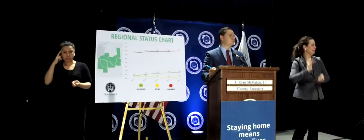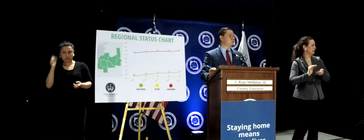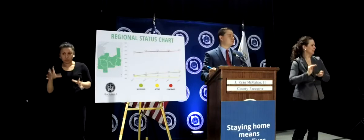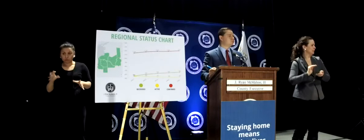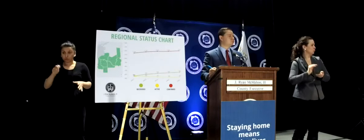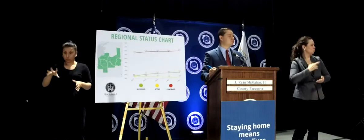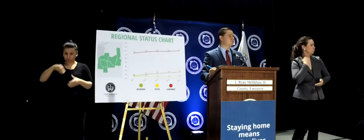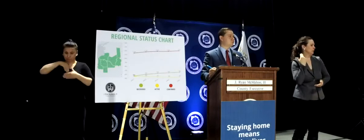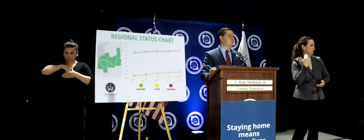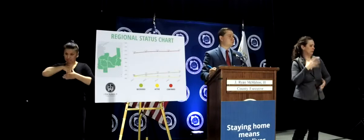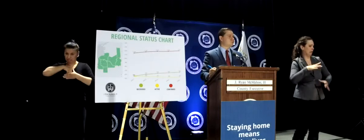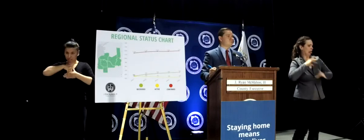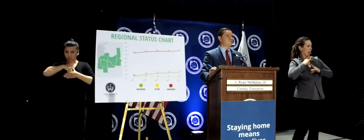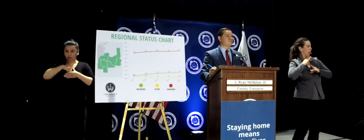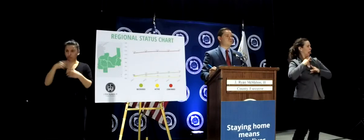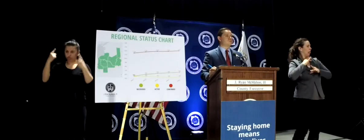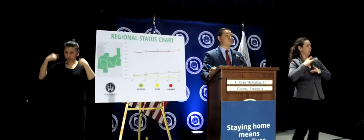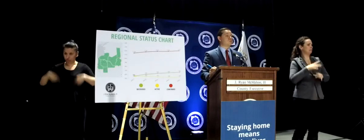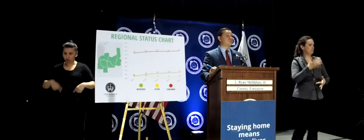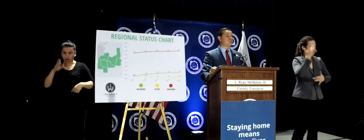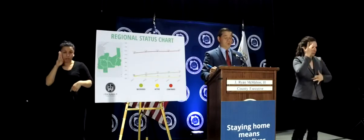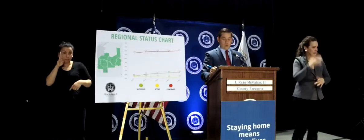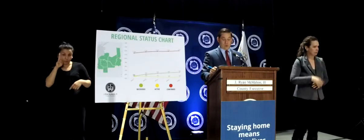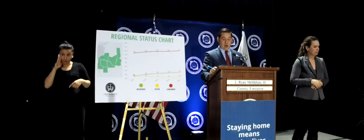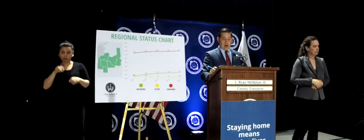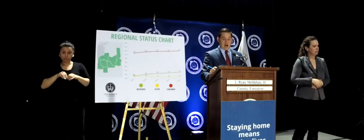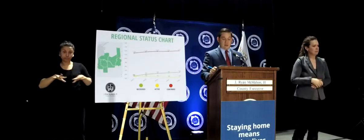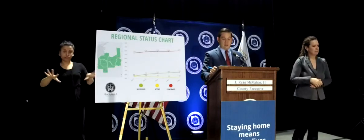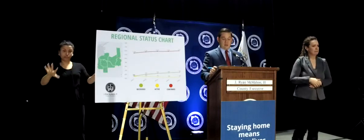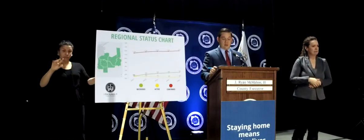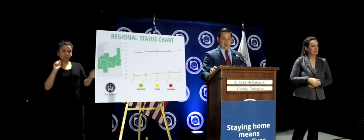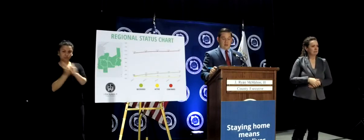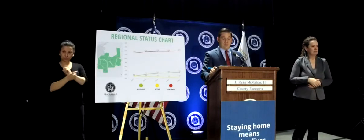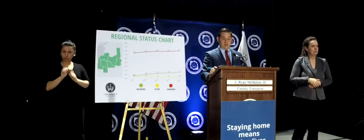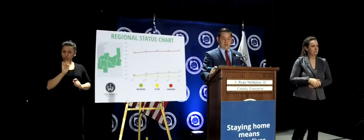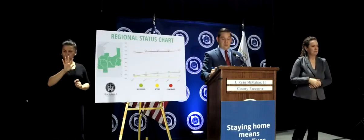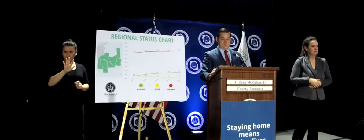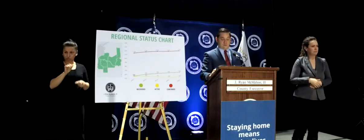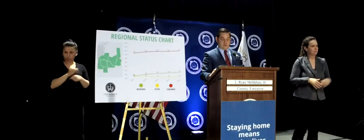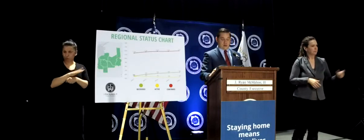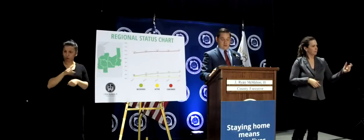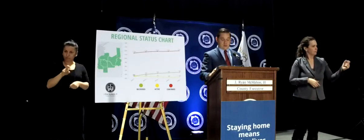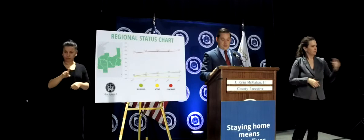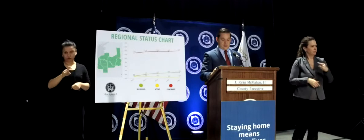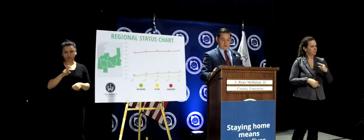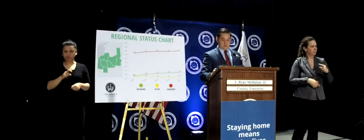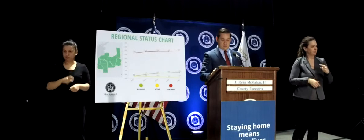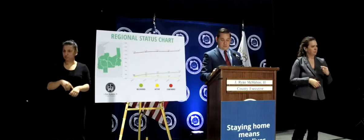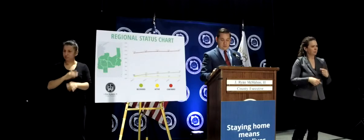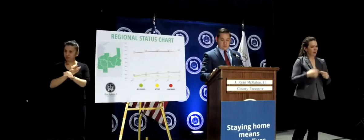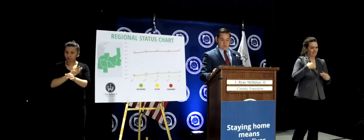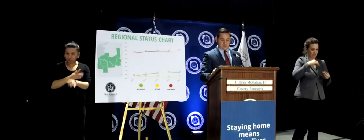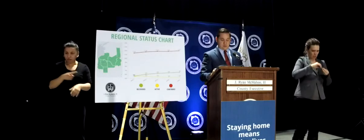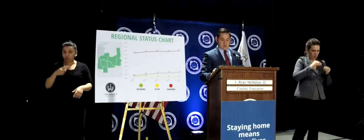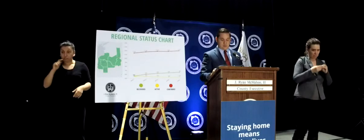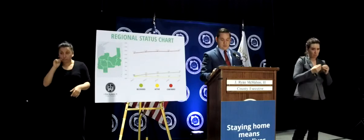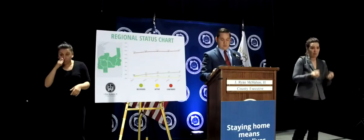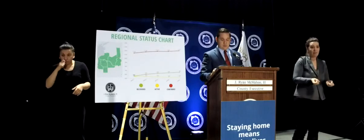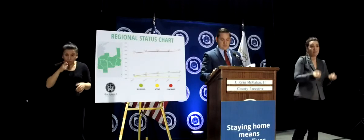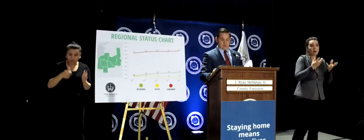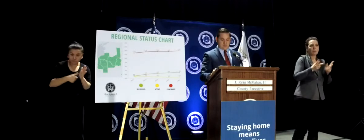many of those have been done, the proactive ones? I believe yesterday, Tim,